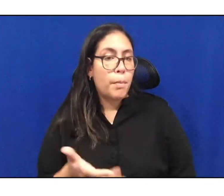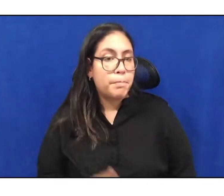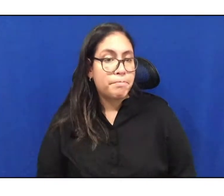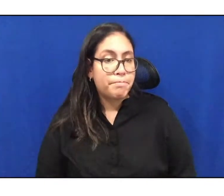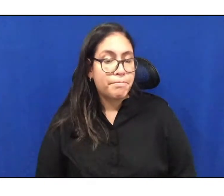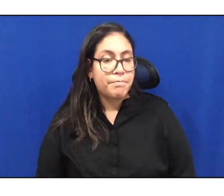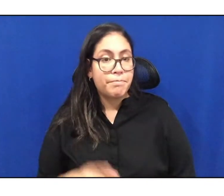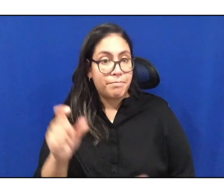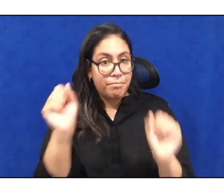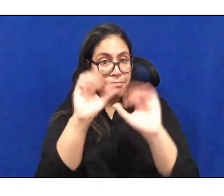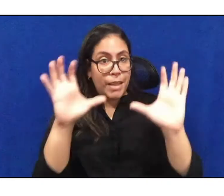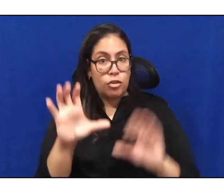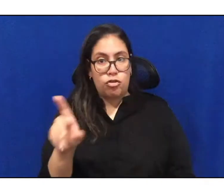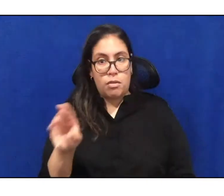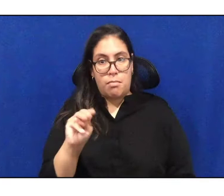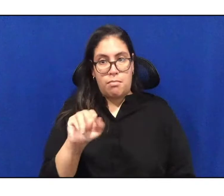Till-Mobley.